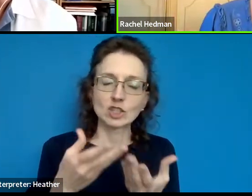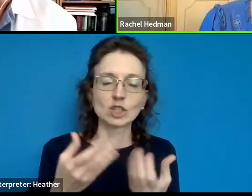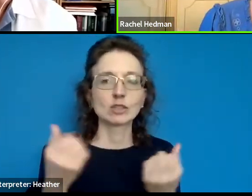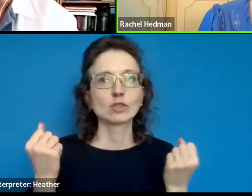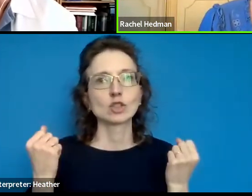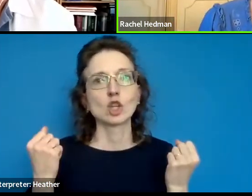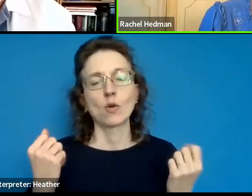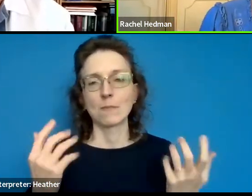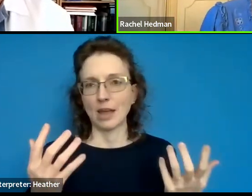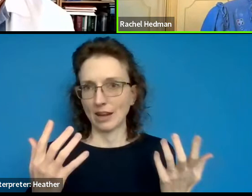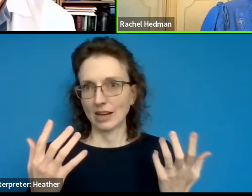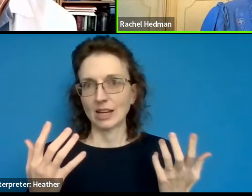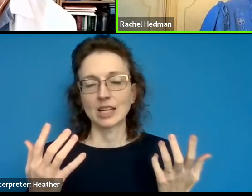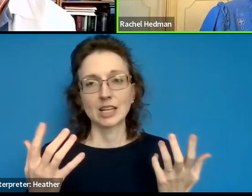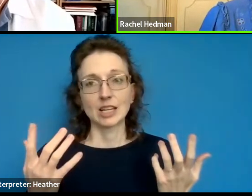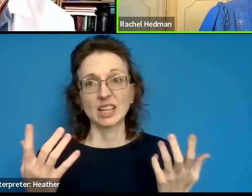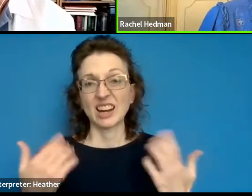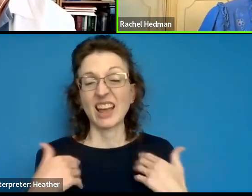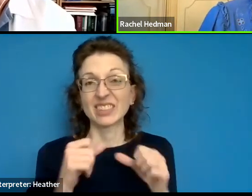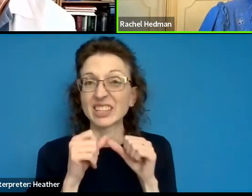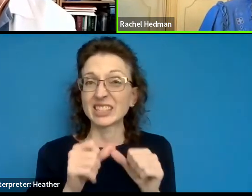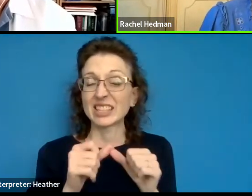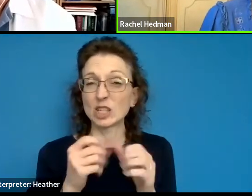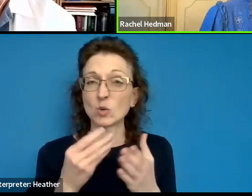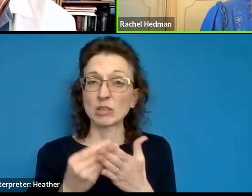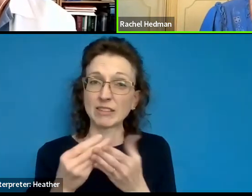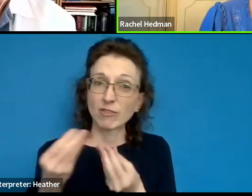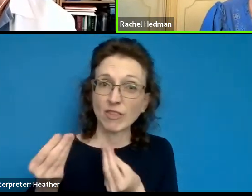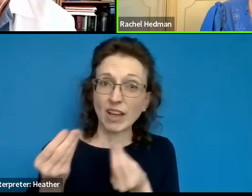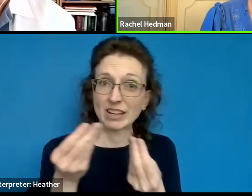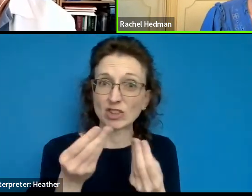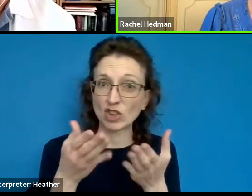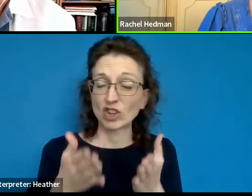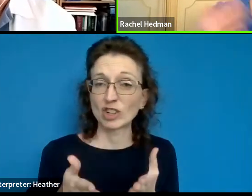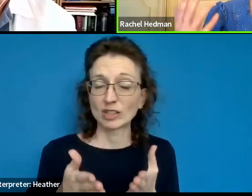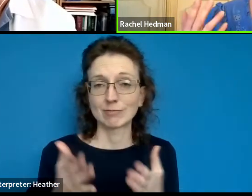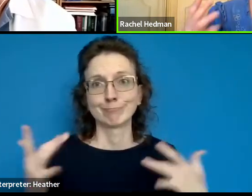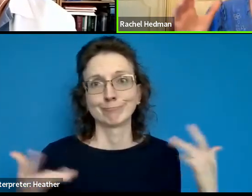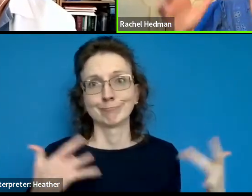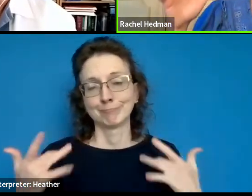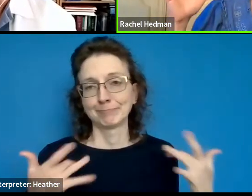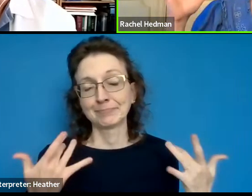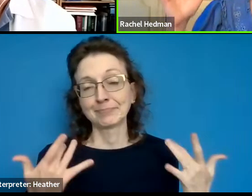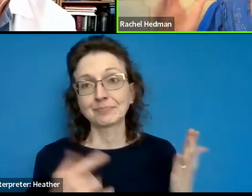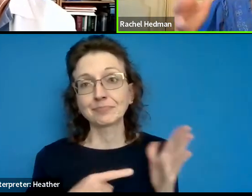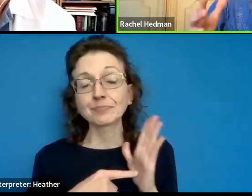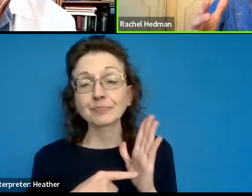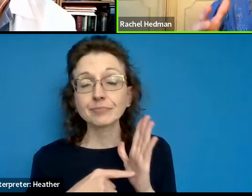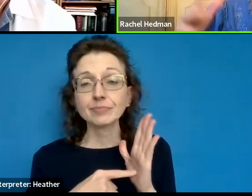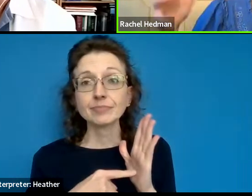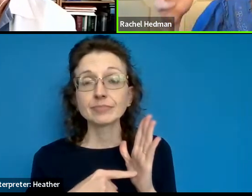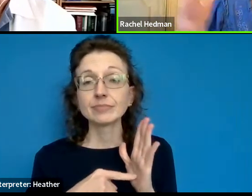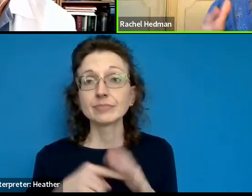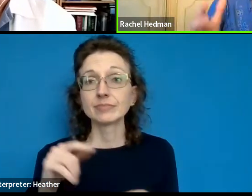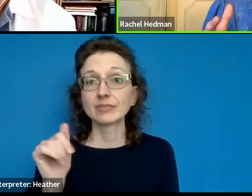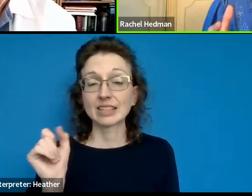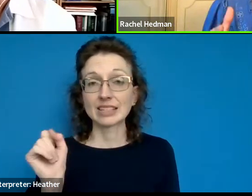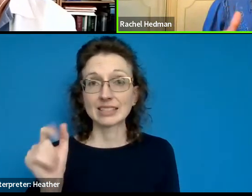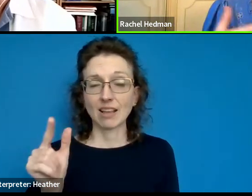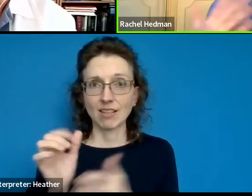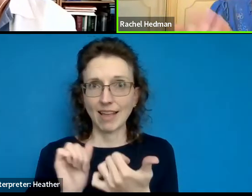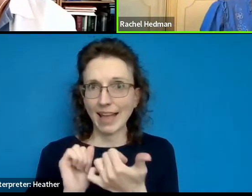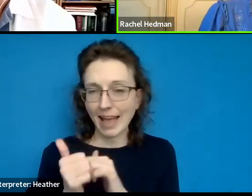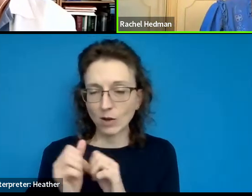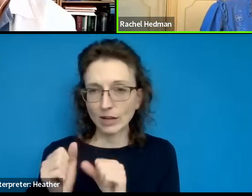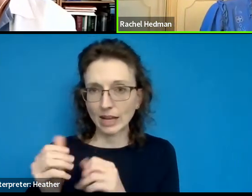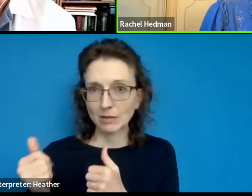them, and we have continuous funders, which is really exciting. So for example, the American Sign Language, how we could even do